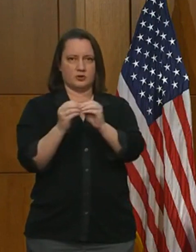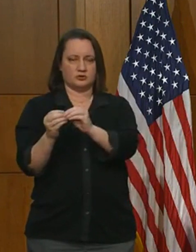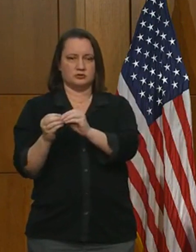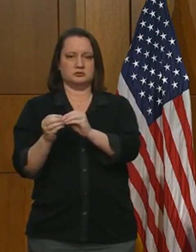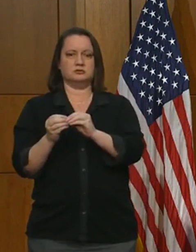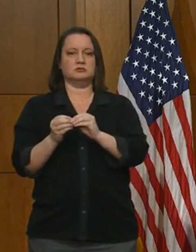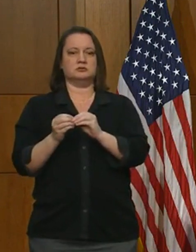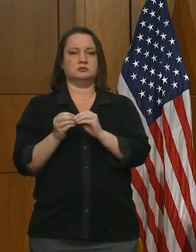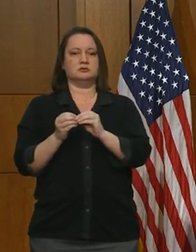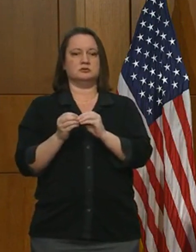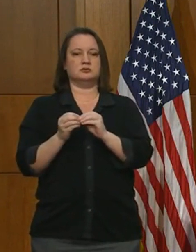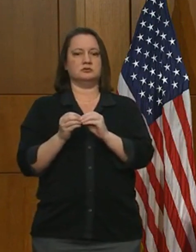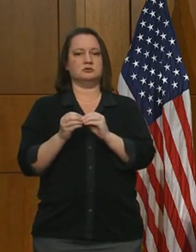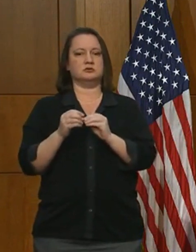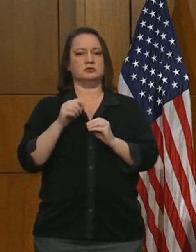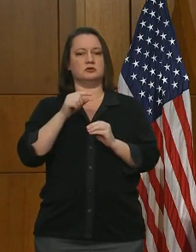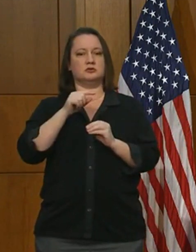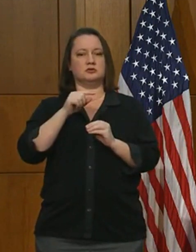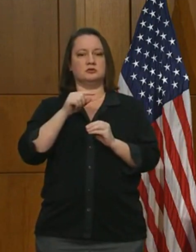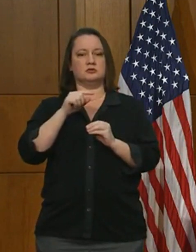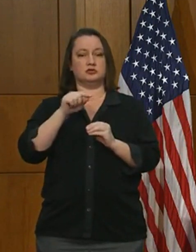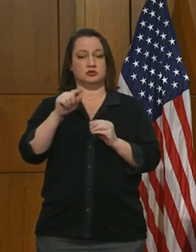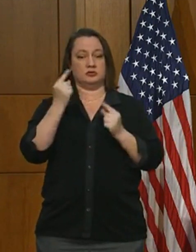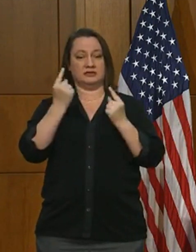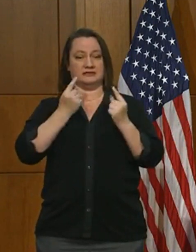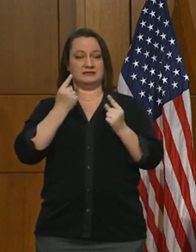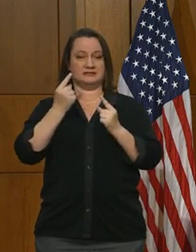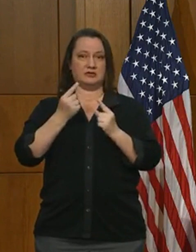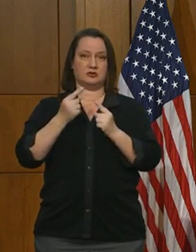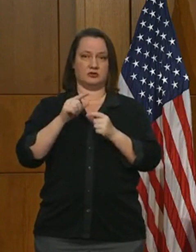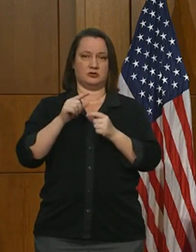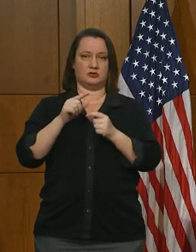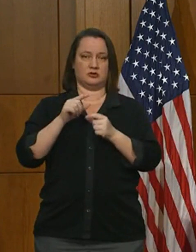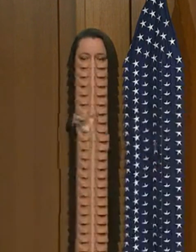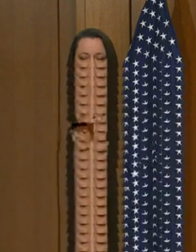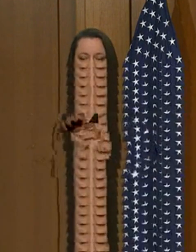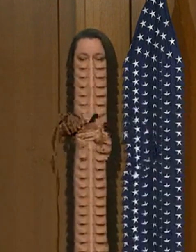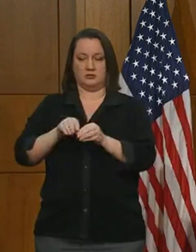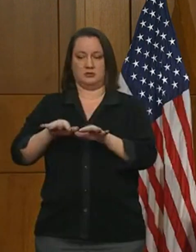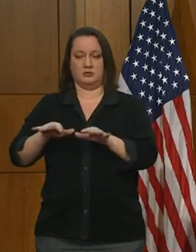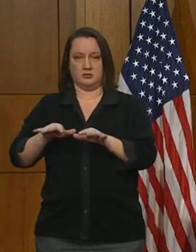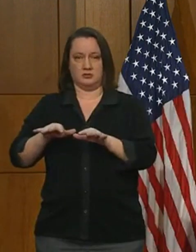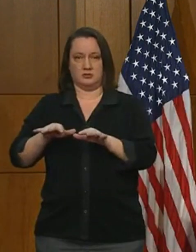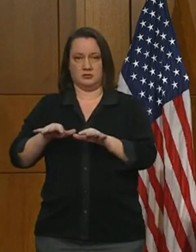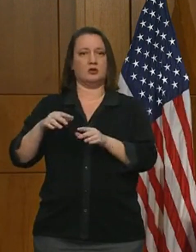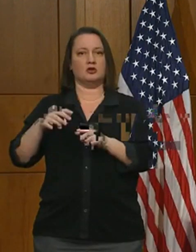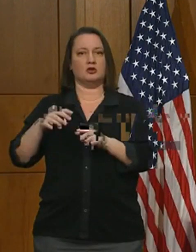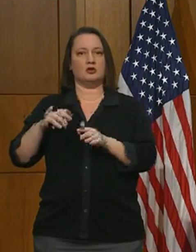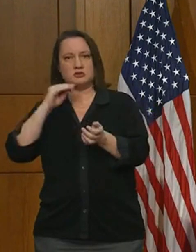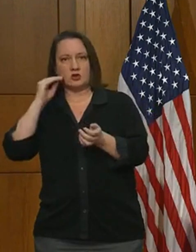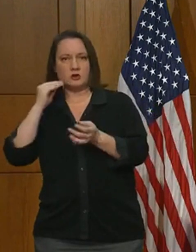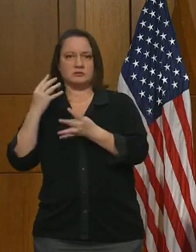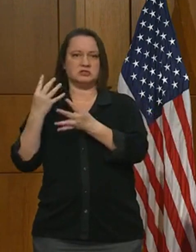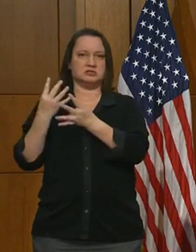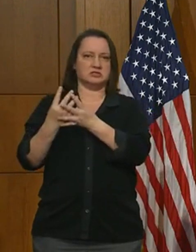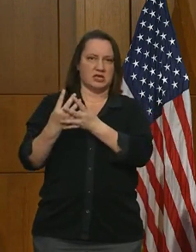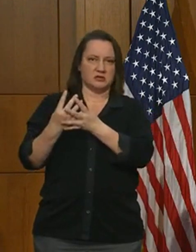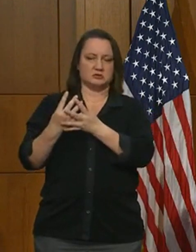in prisons and nursing homes differently than you do cases that are considered to be community spread?